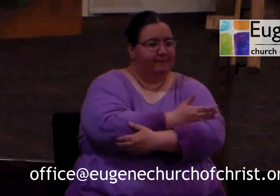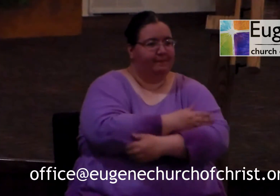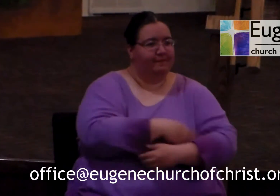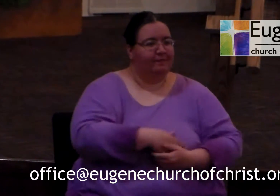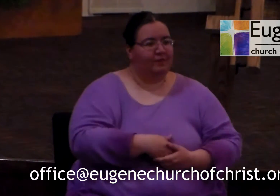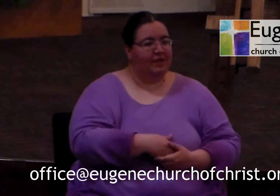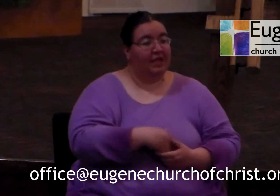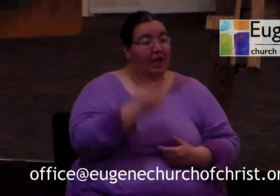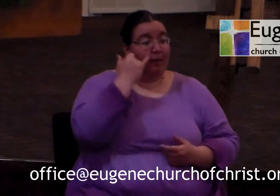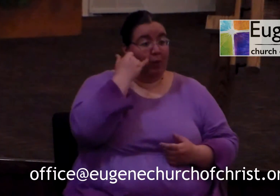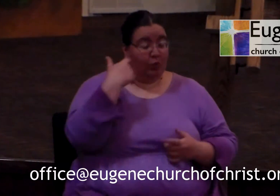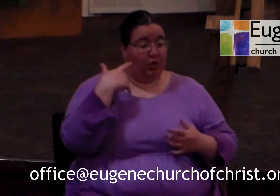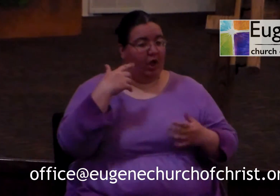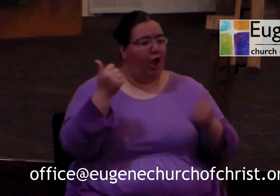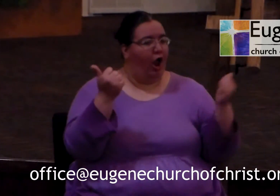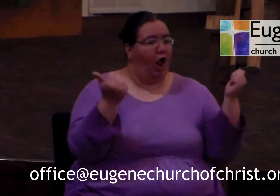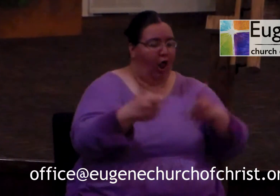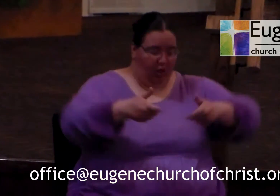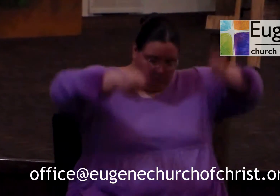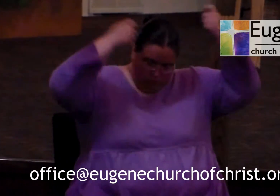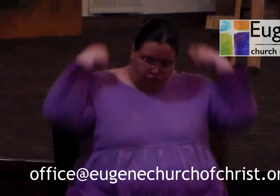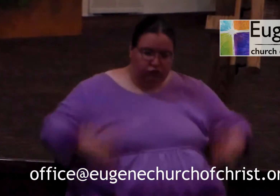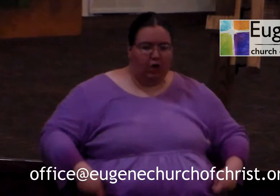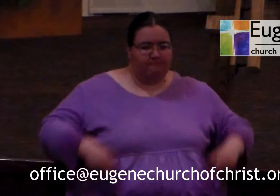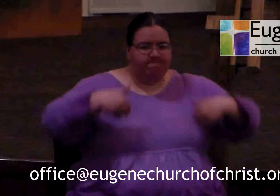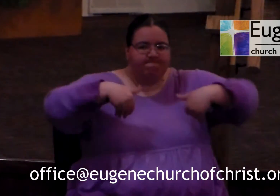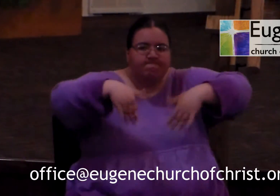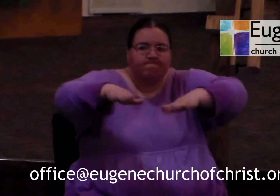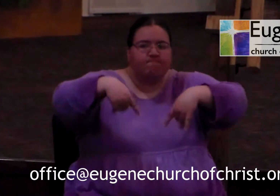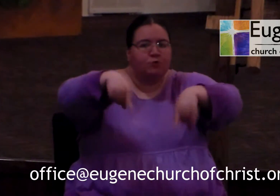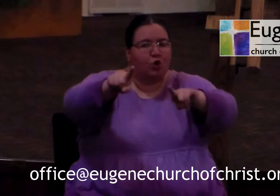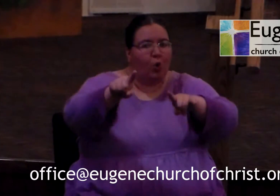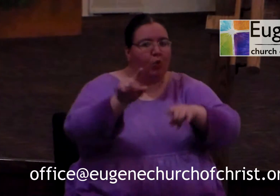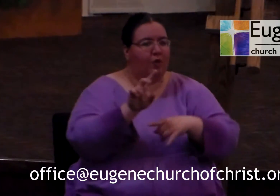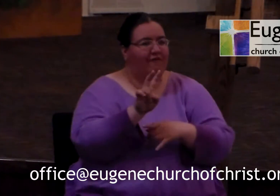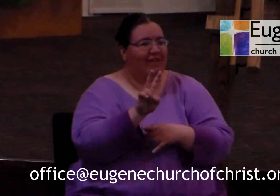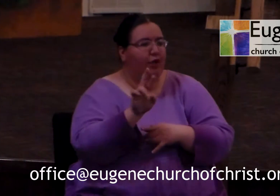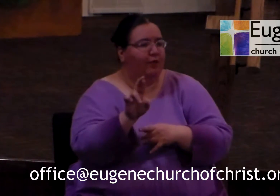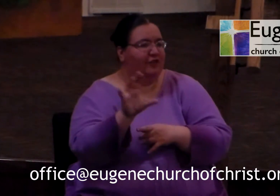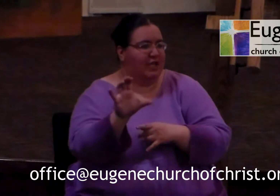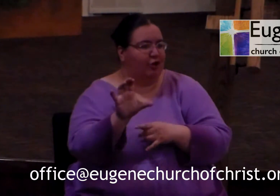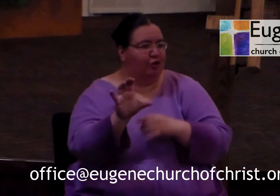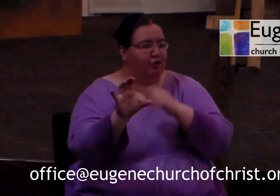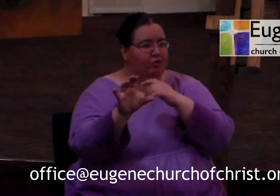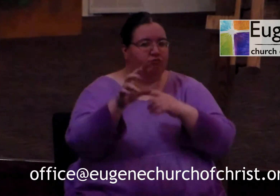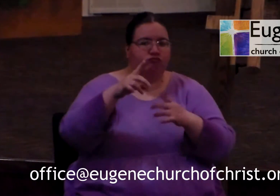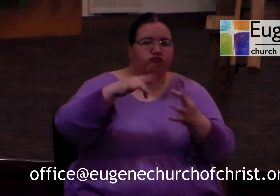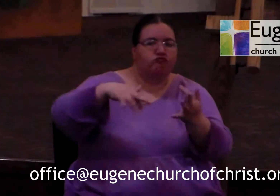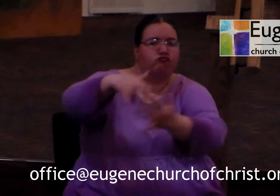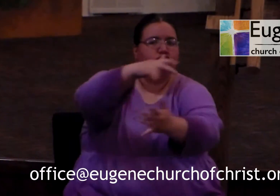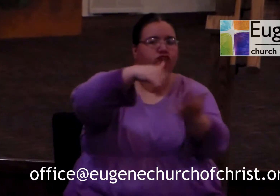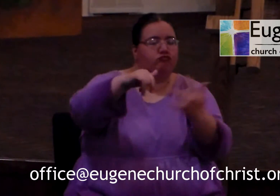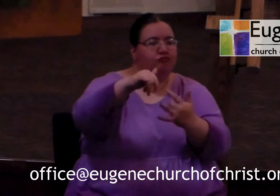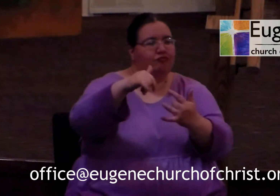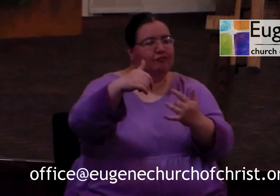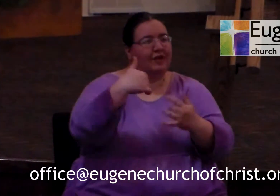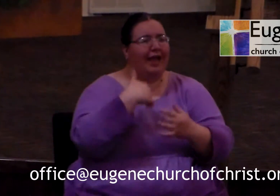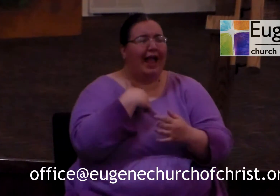next weekend to Saturday Market to walk around for a while. I imagine you get some funny looks. You might get some other people